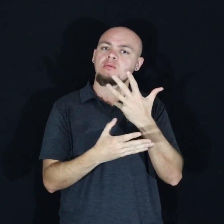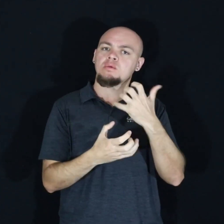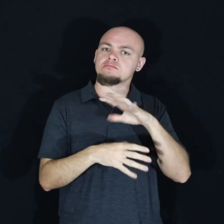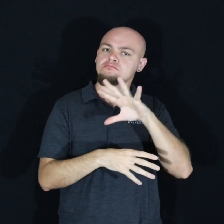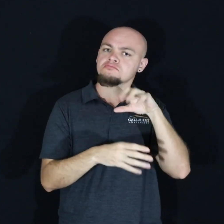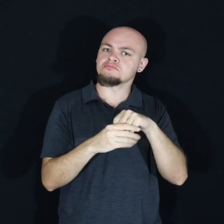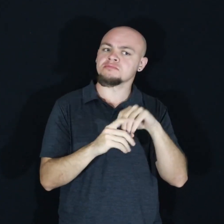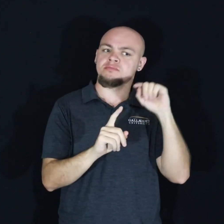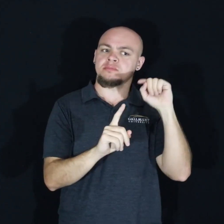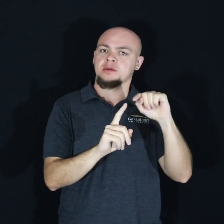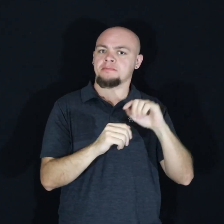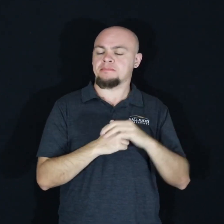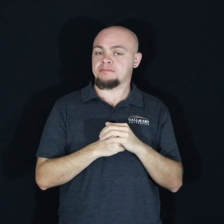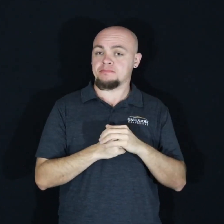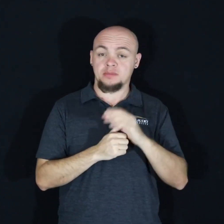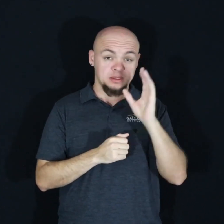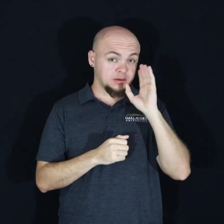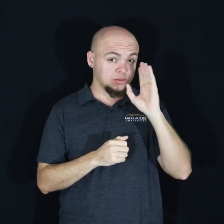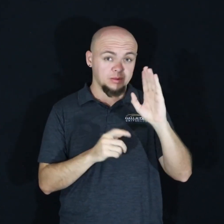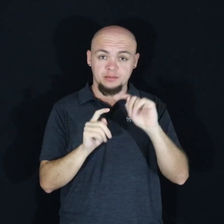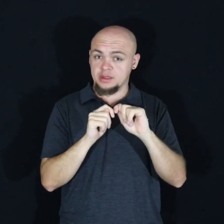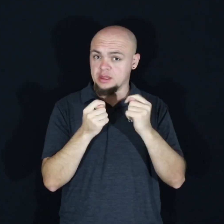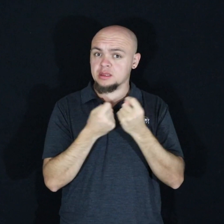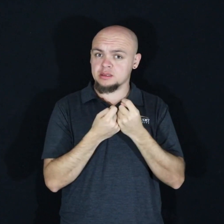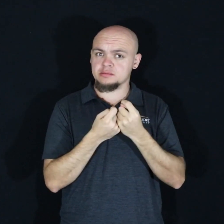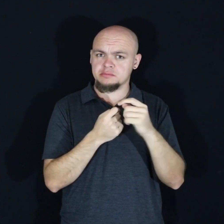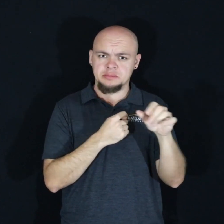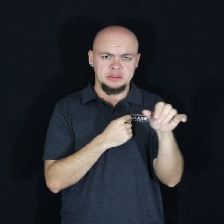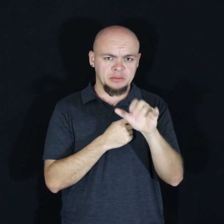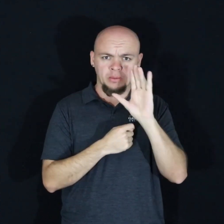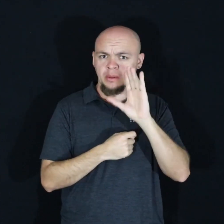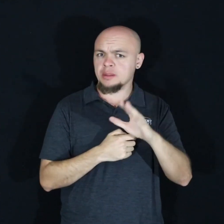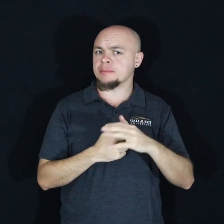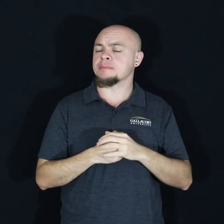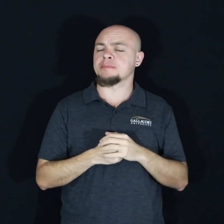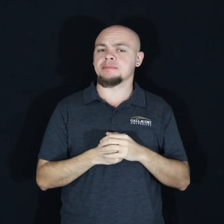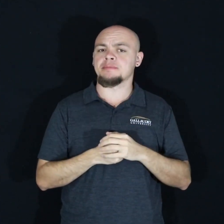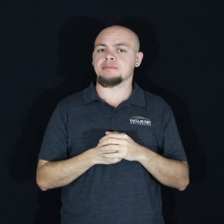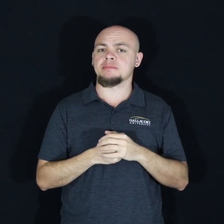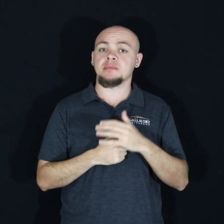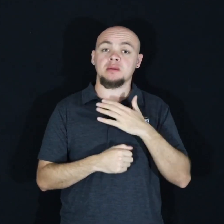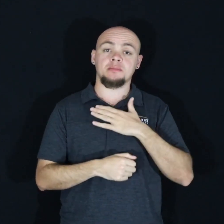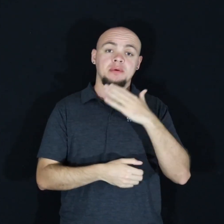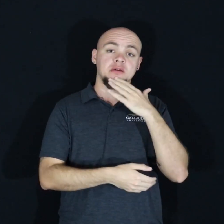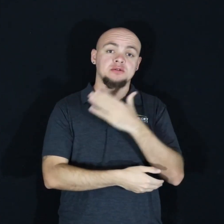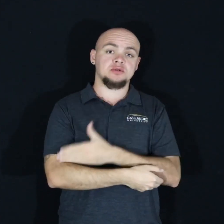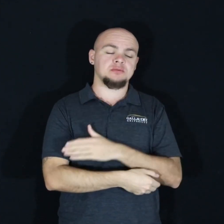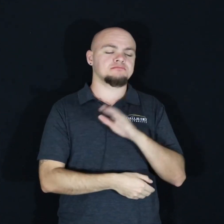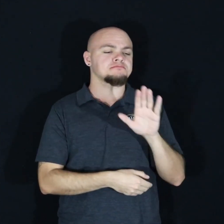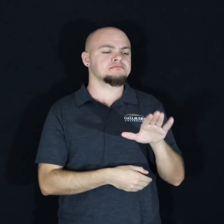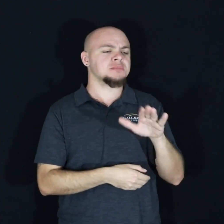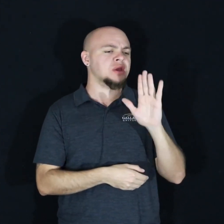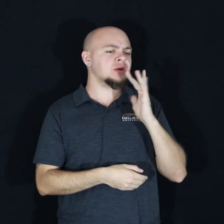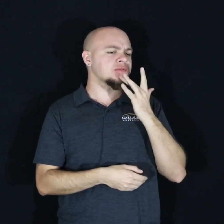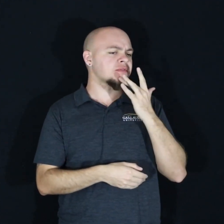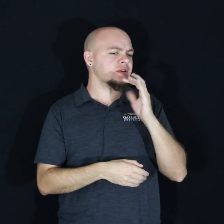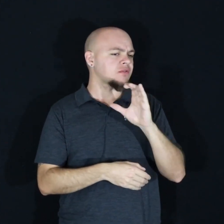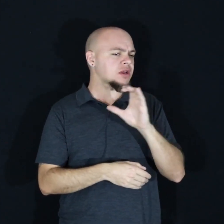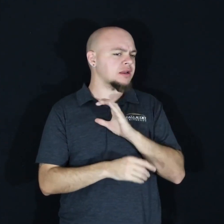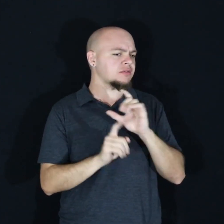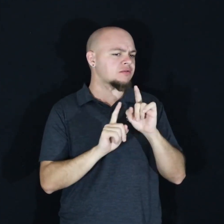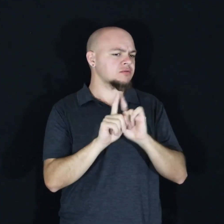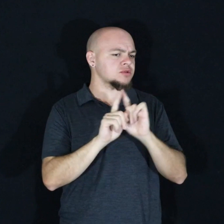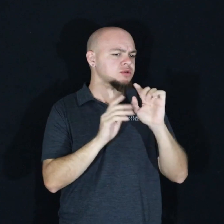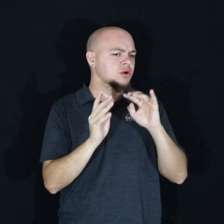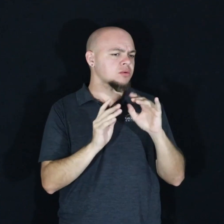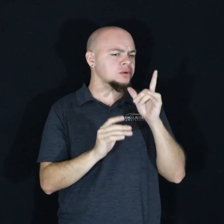because they're going to be on their team. When I asked my daughter who her favorite character was in Star Wars,